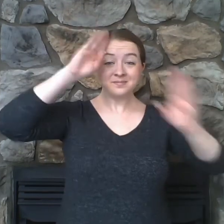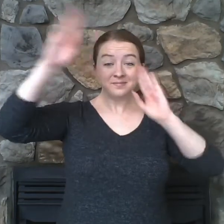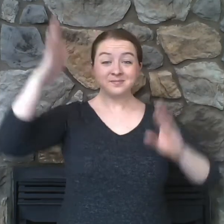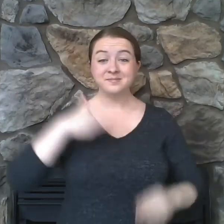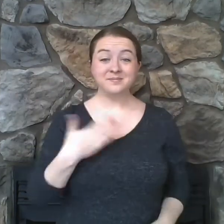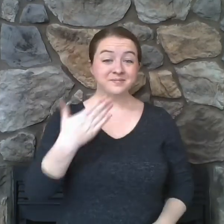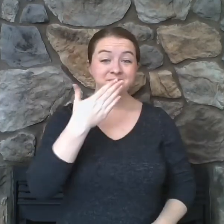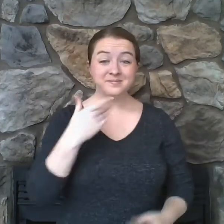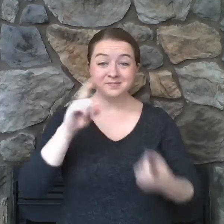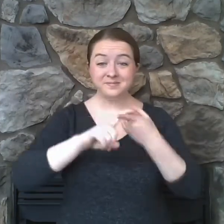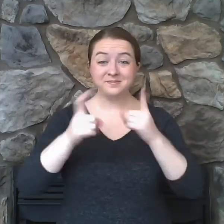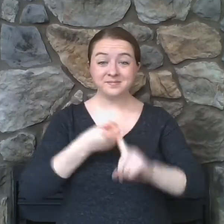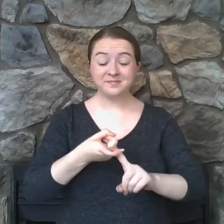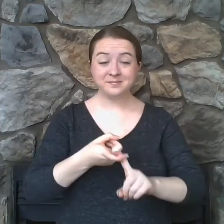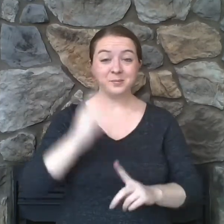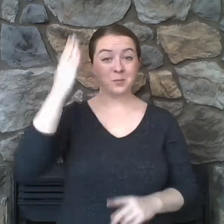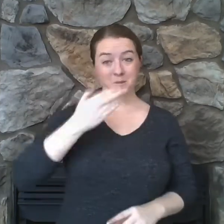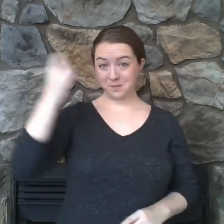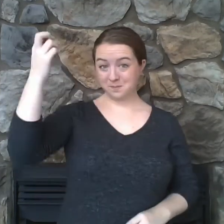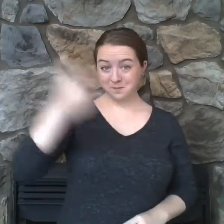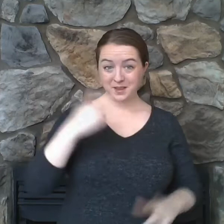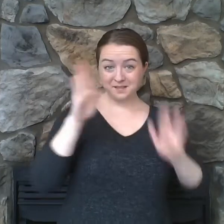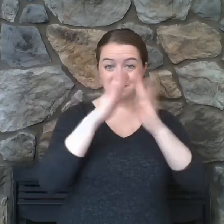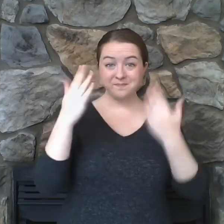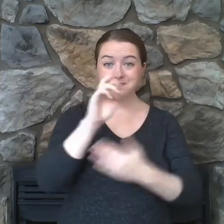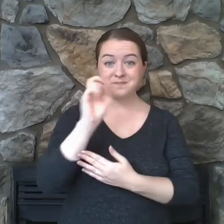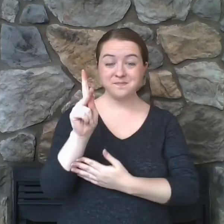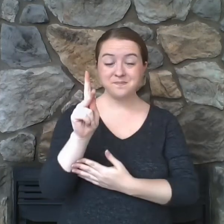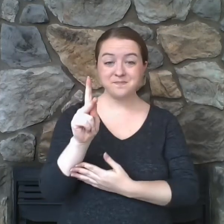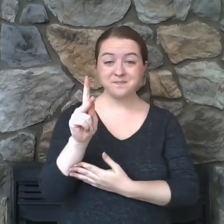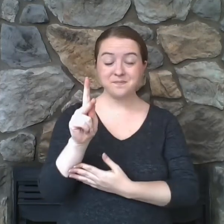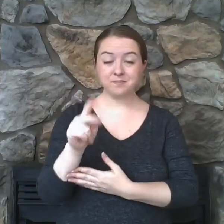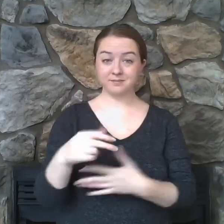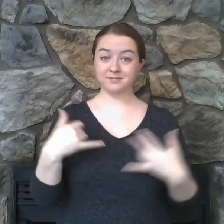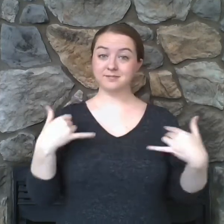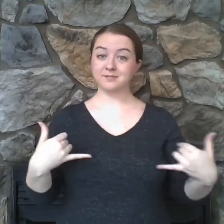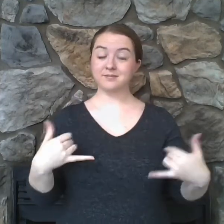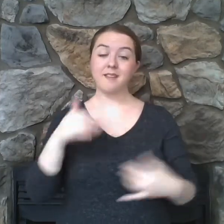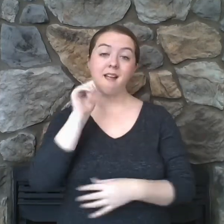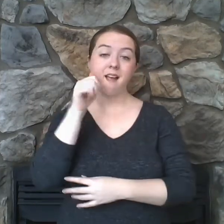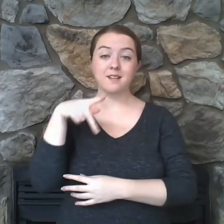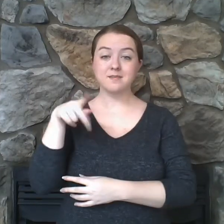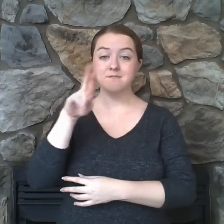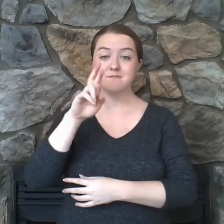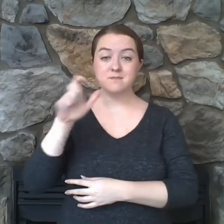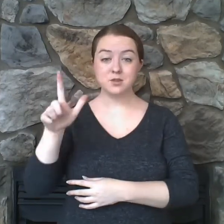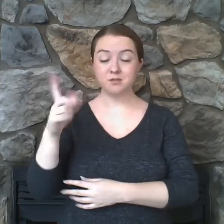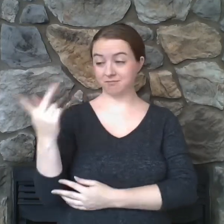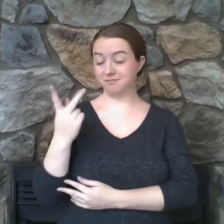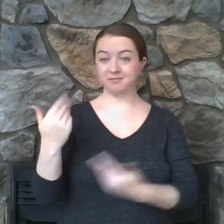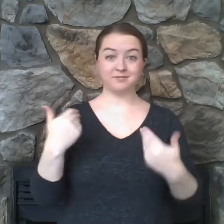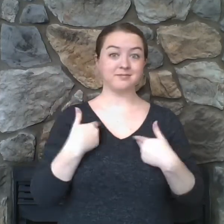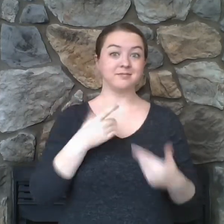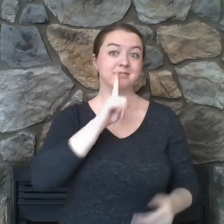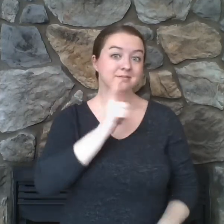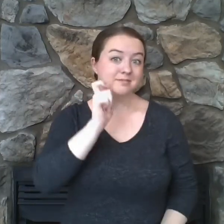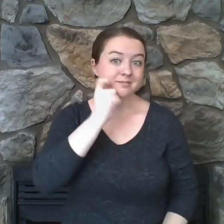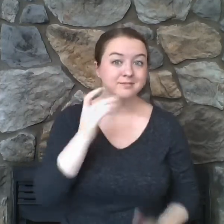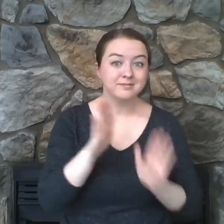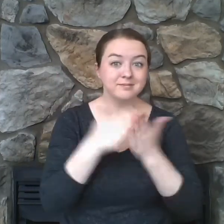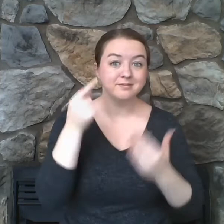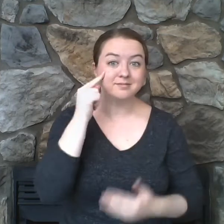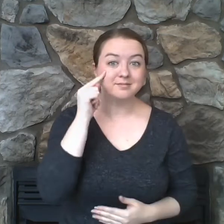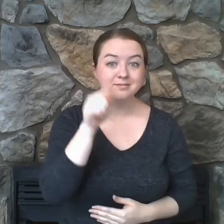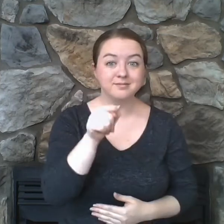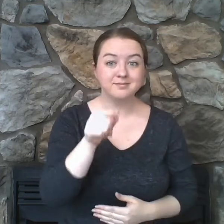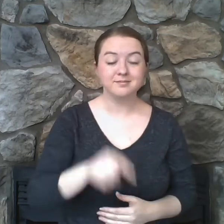Hello, my sweet friends. Welcome back to the Book Nook. Today, Auntie Pearl and I have a really